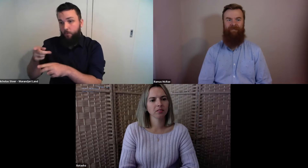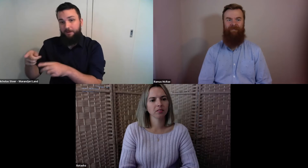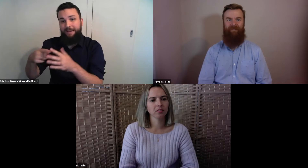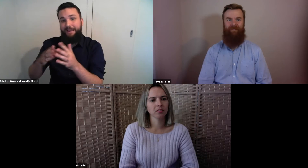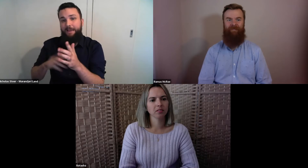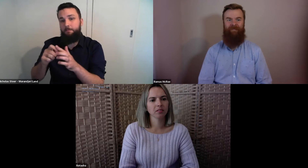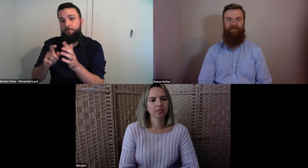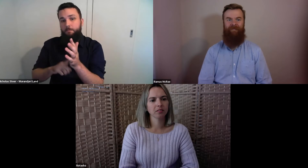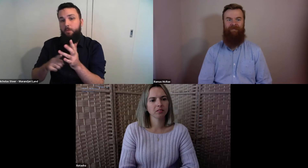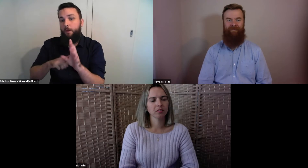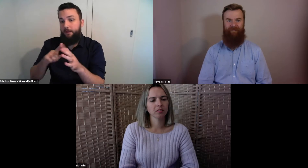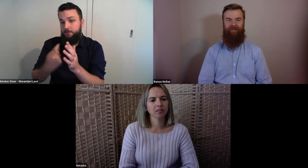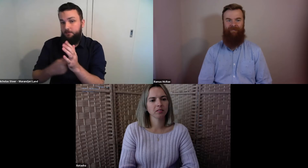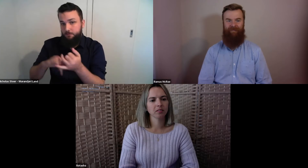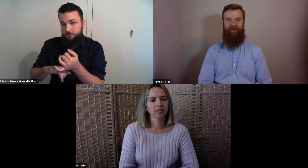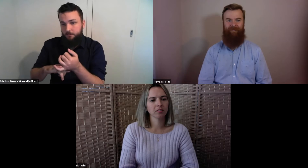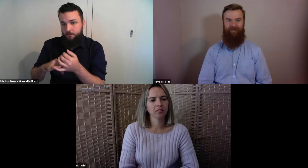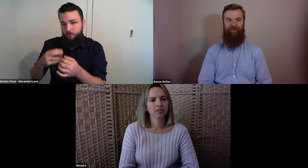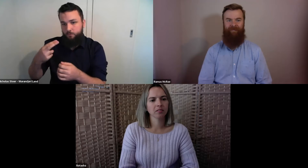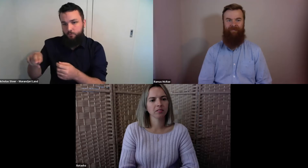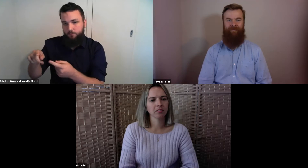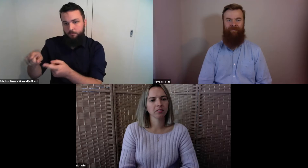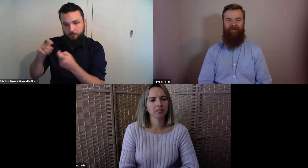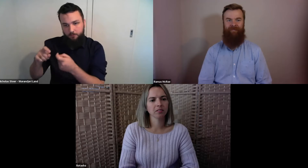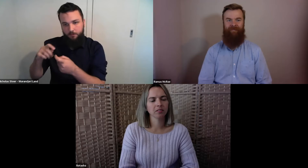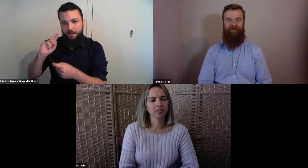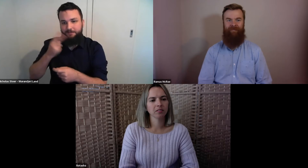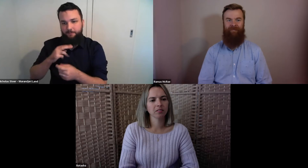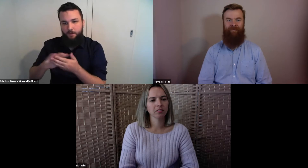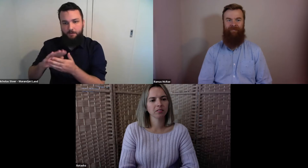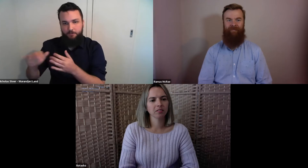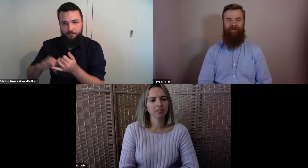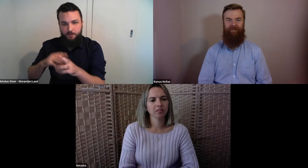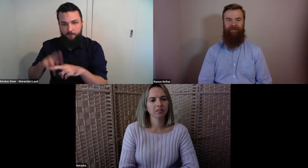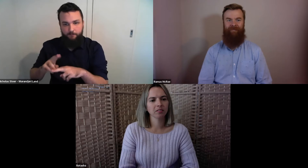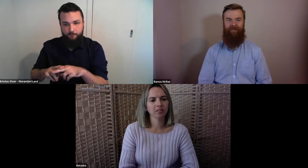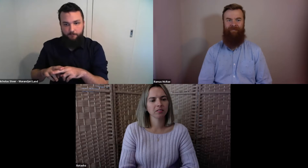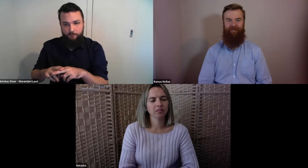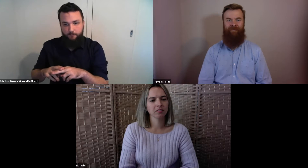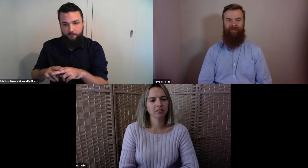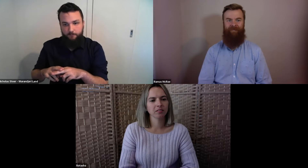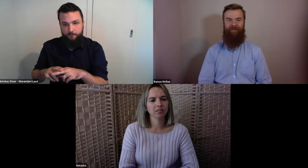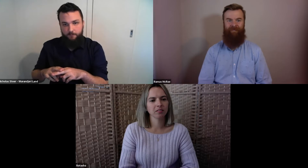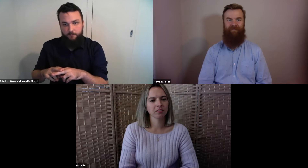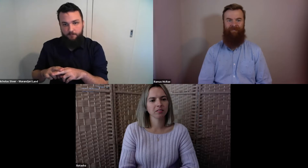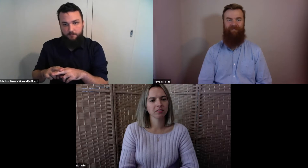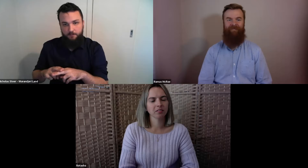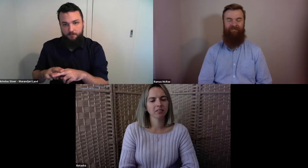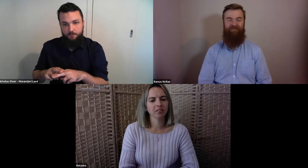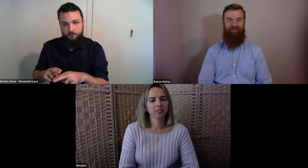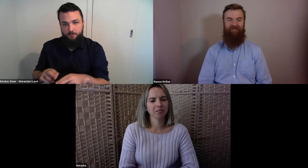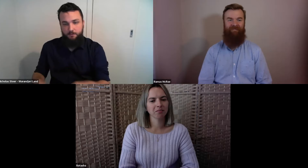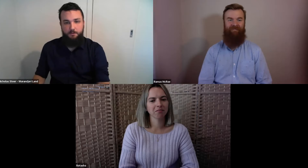hearing and deaf people in the community who have the skills to work in particular roles. So do you have any particular advice for deaf